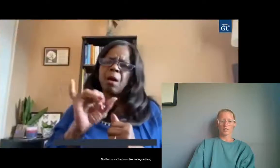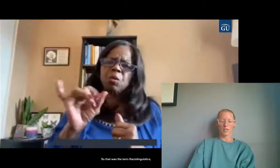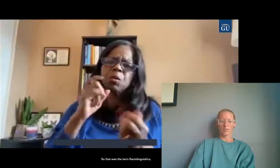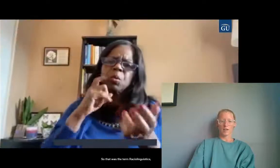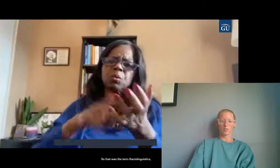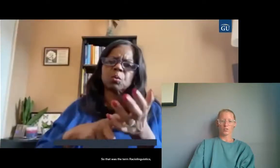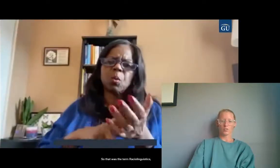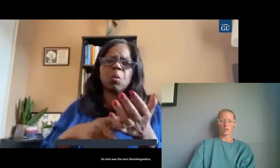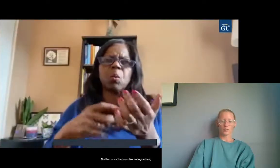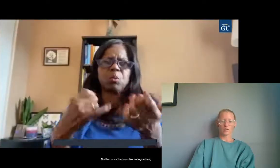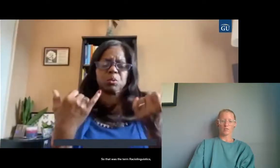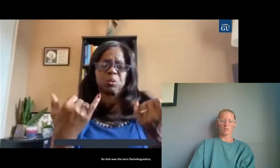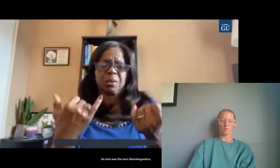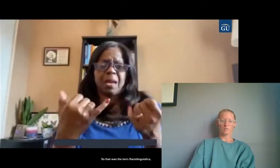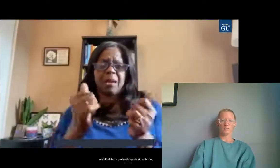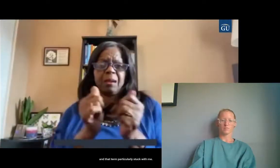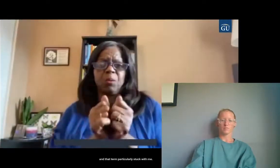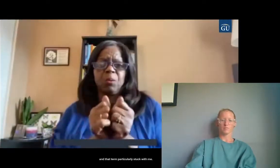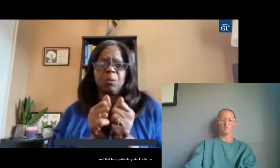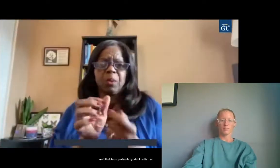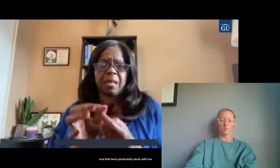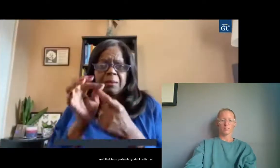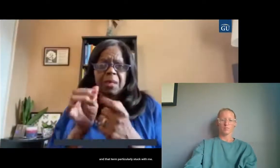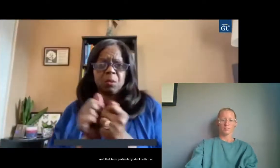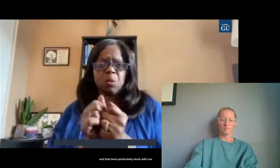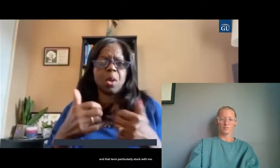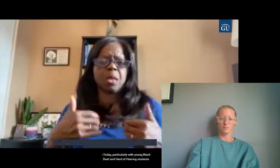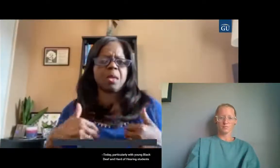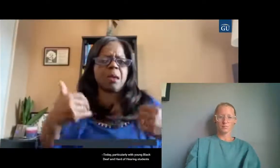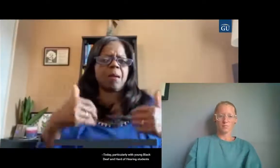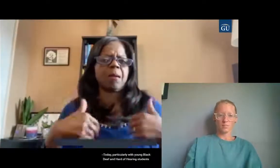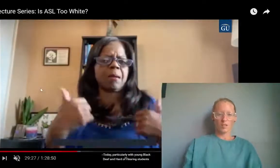And they are taught that term as well.